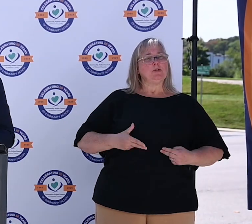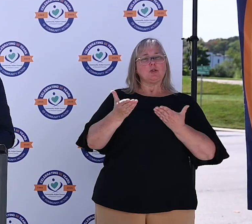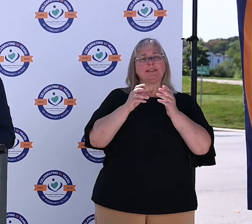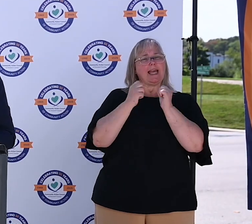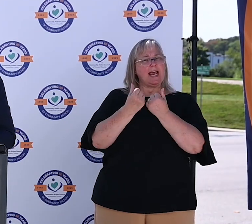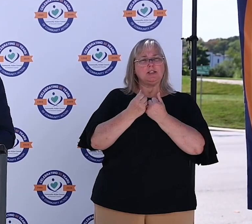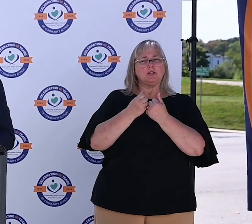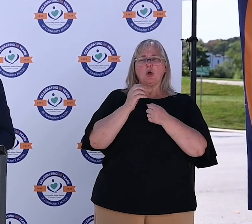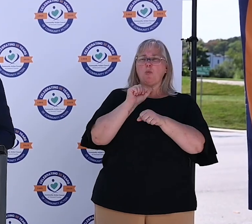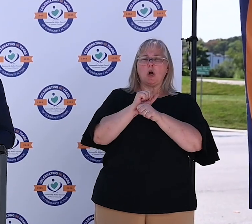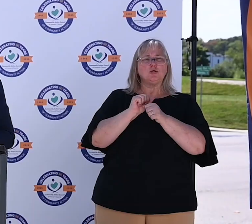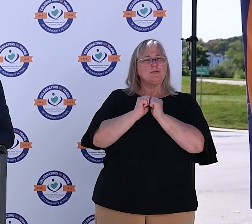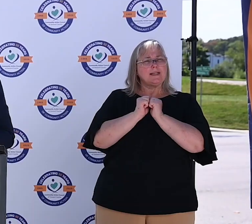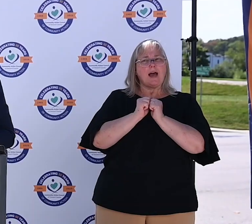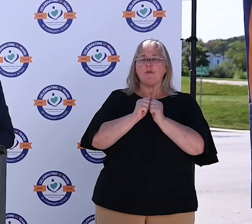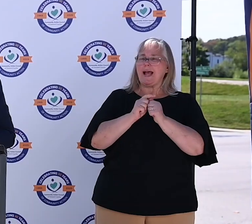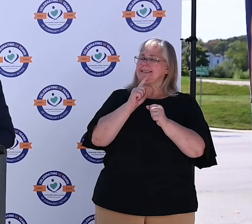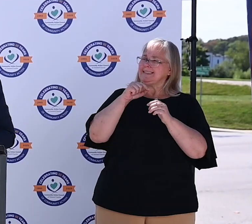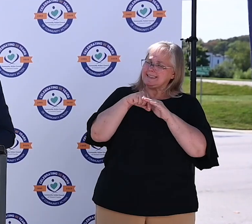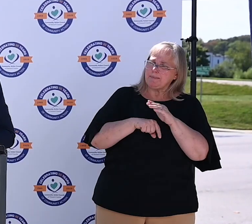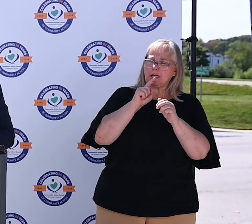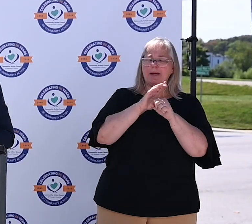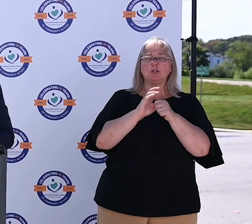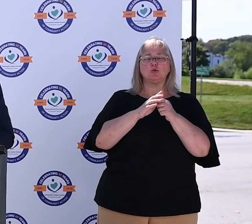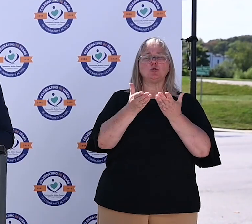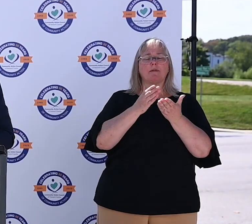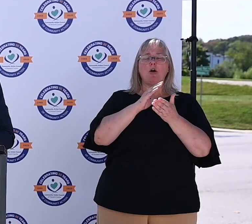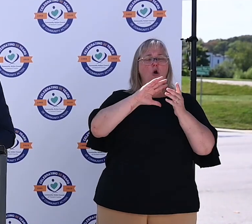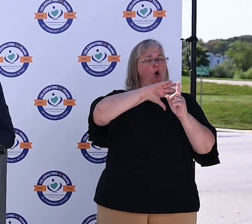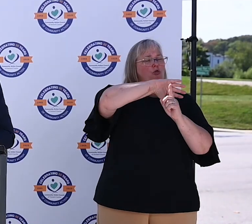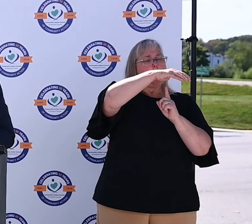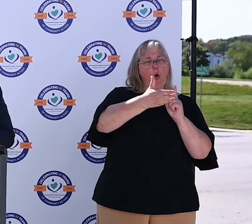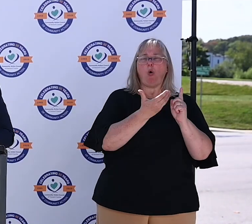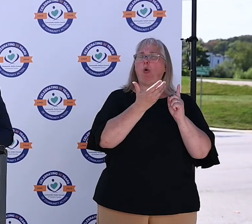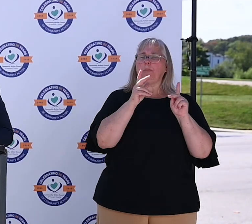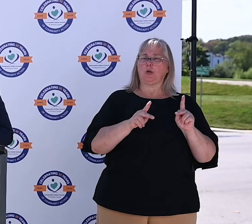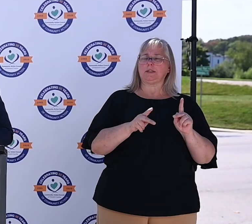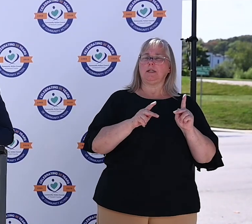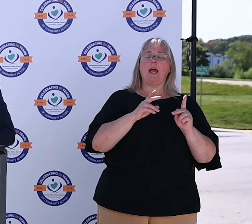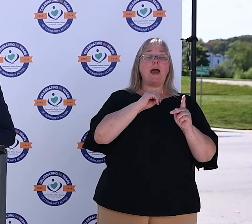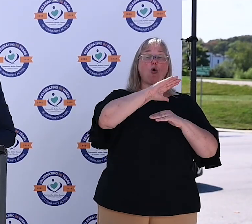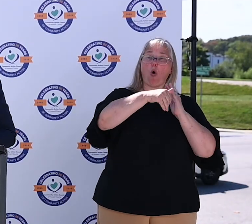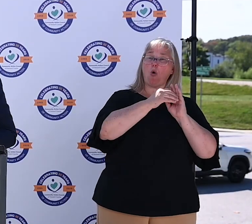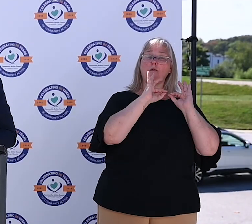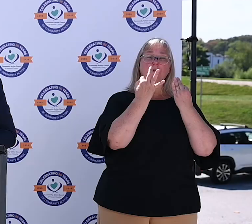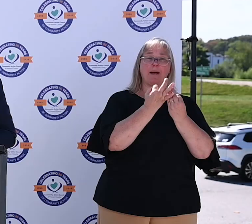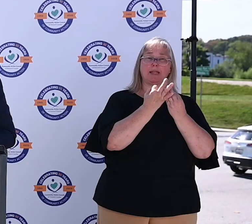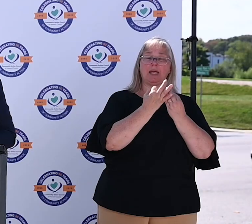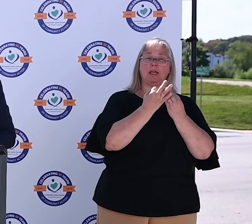are working together and deeply committed to serve the whole person and the whole family across